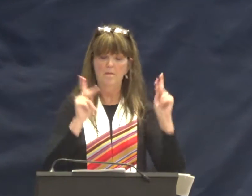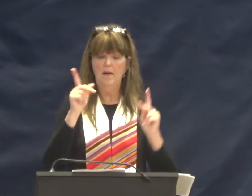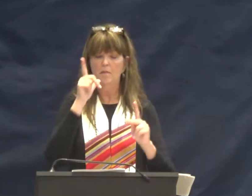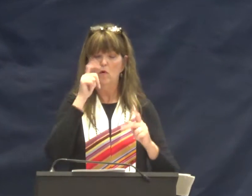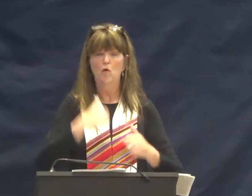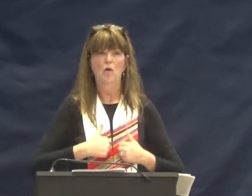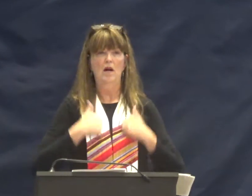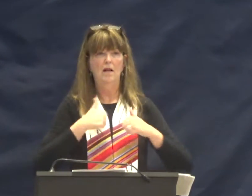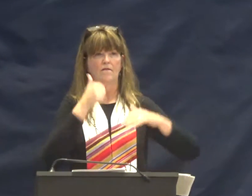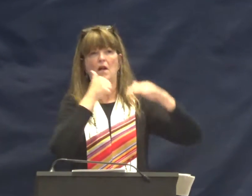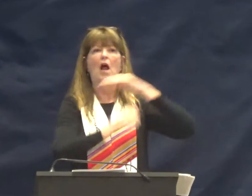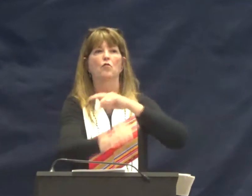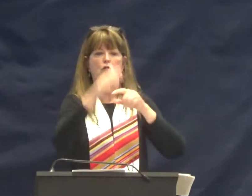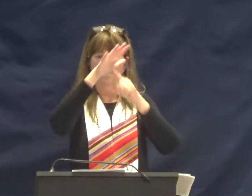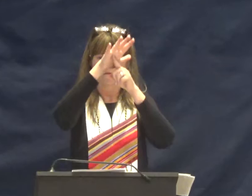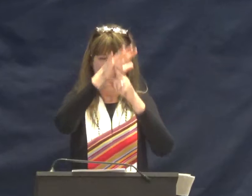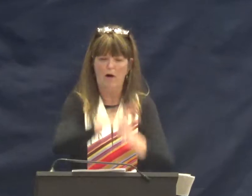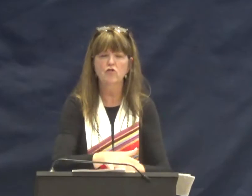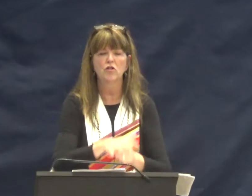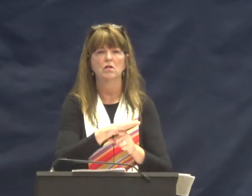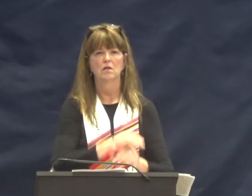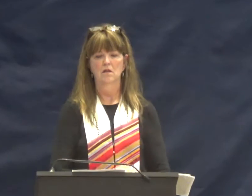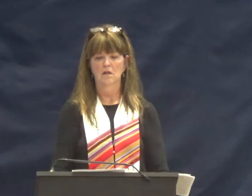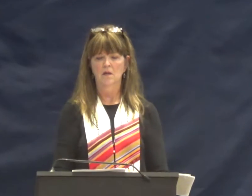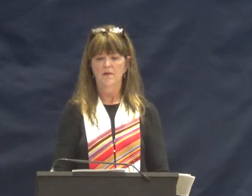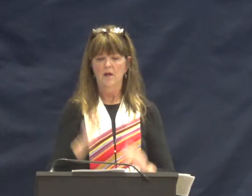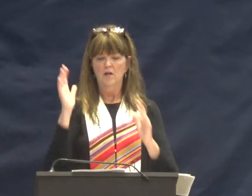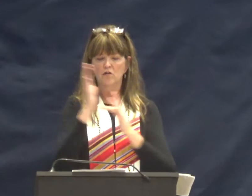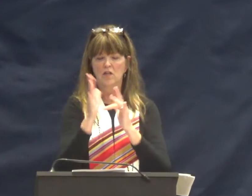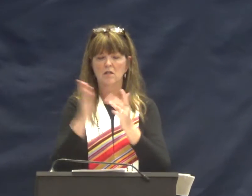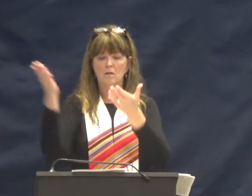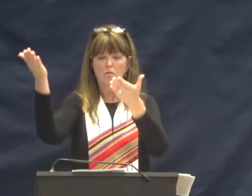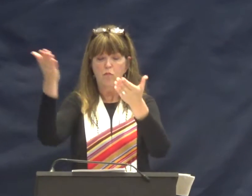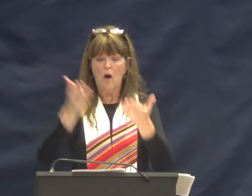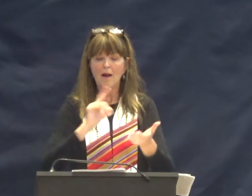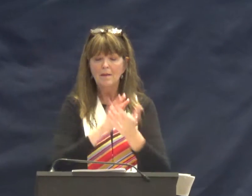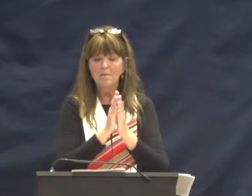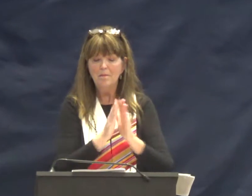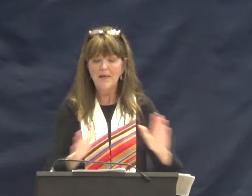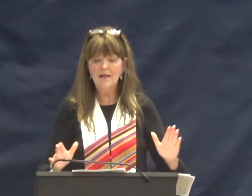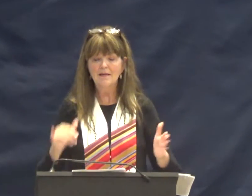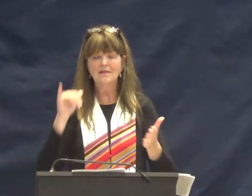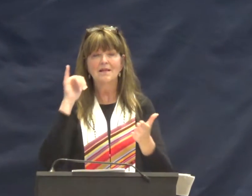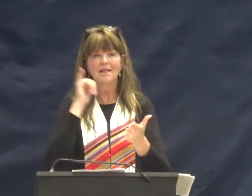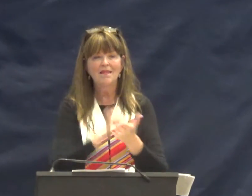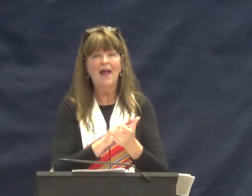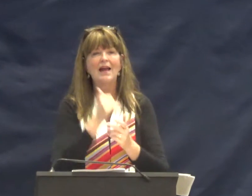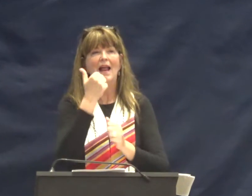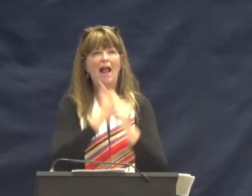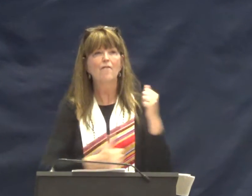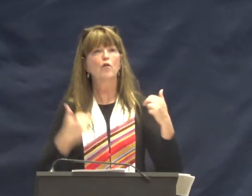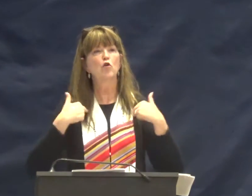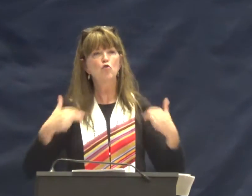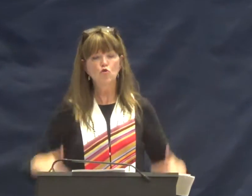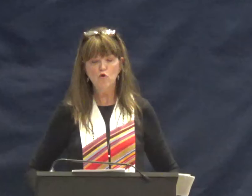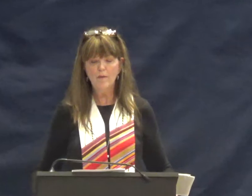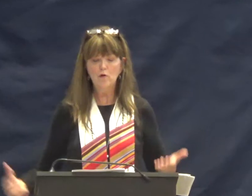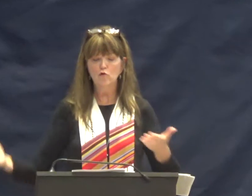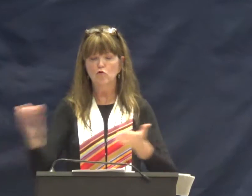artificial peace for people who were living under oppression. Jesus brought peace that